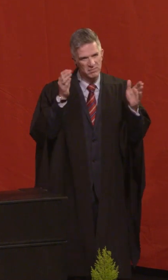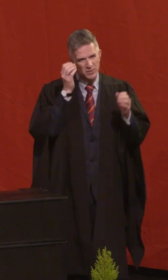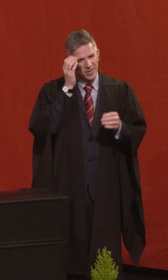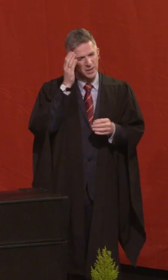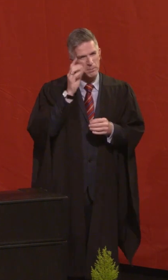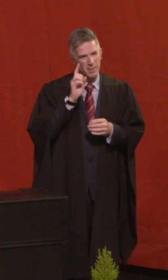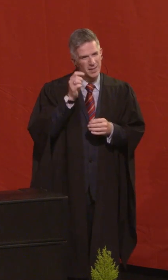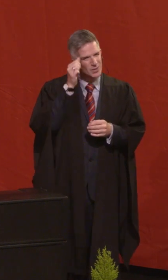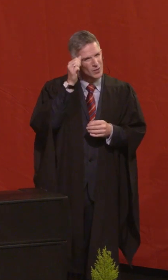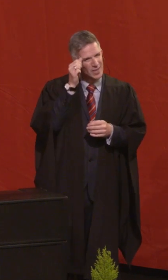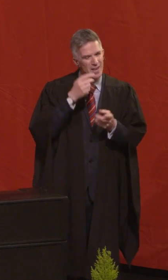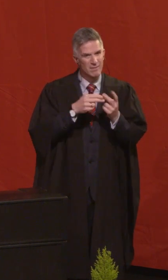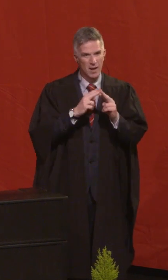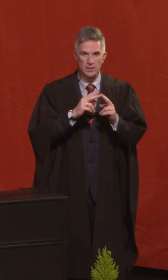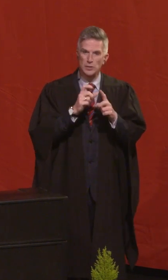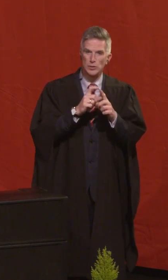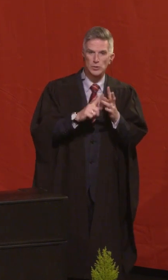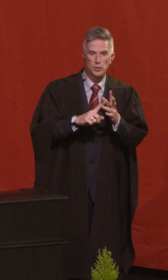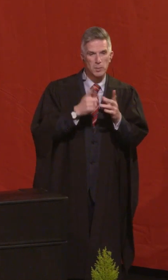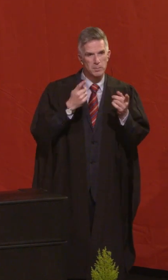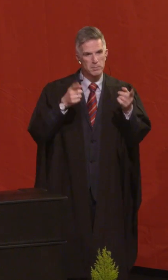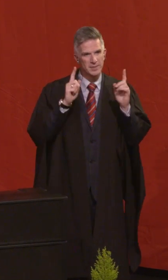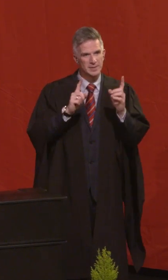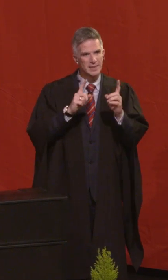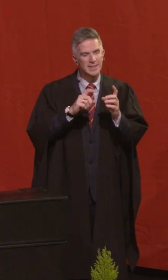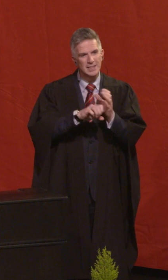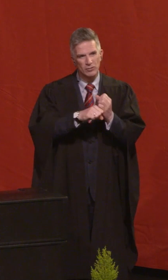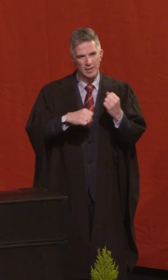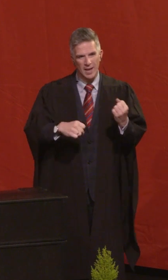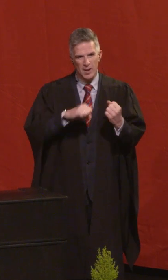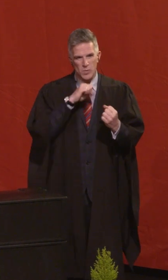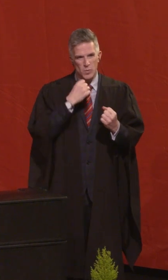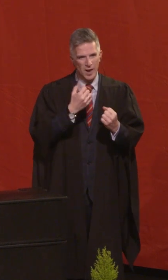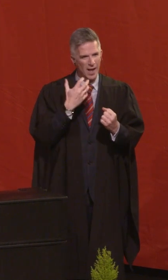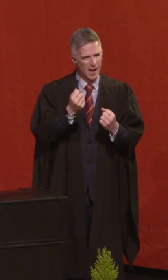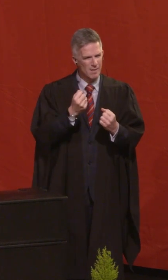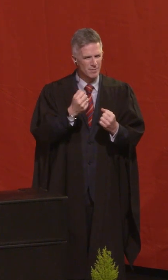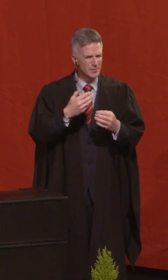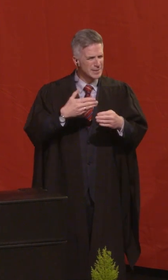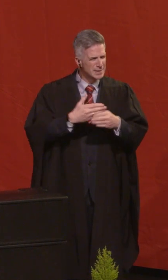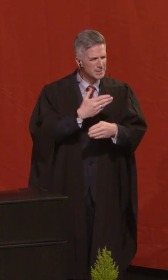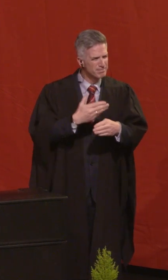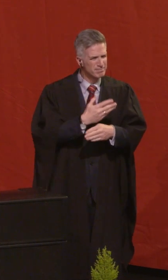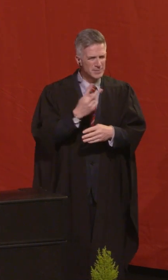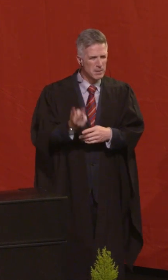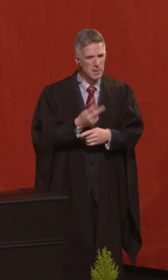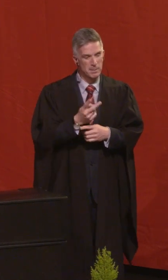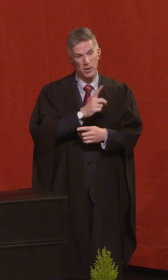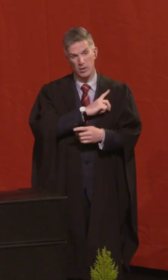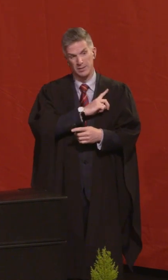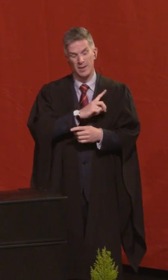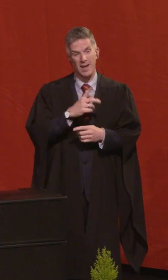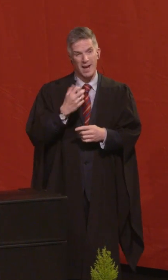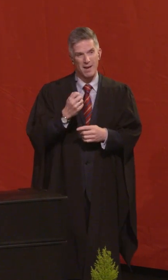that if I did a master's degree in digital marketing, I would have to put in double effort because I was coming from a non-business